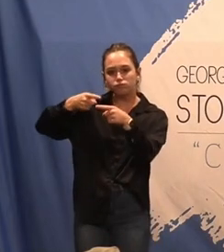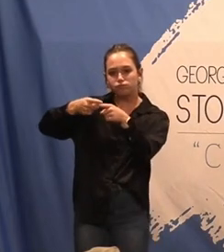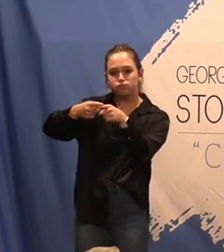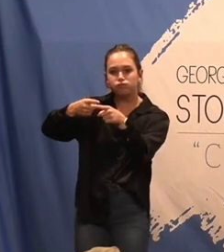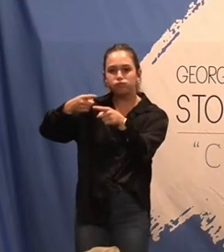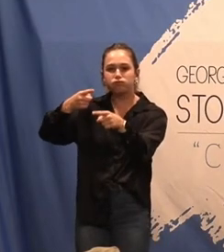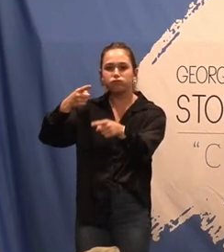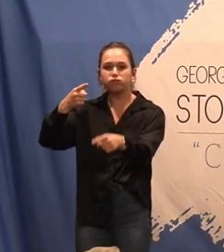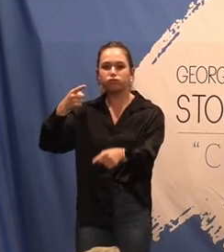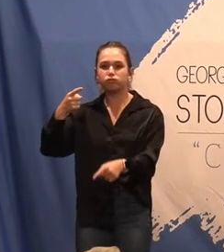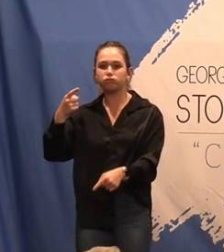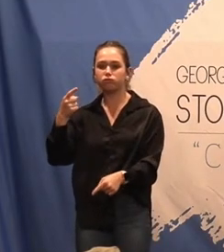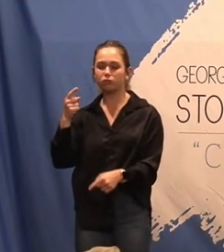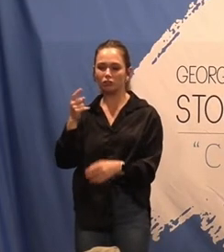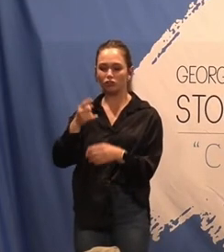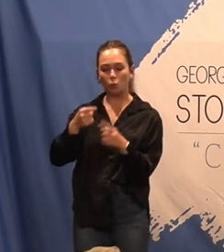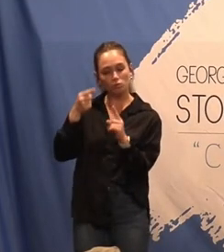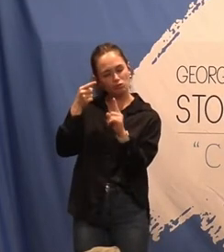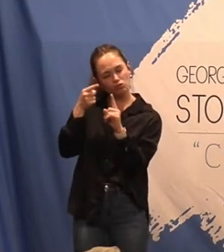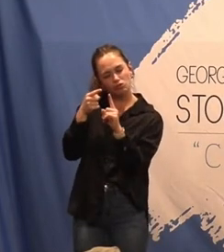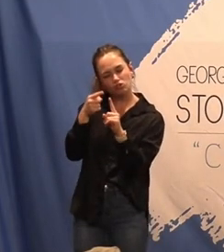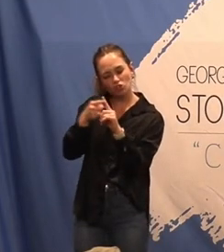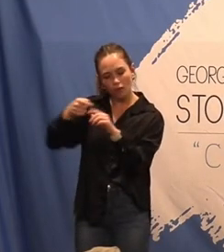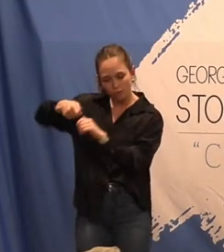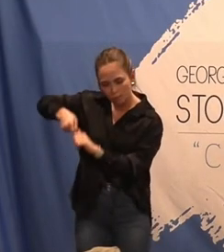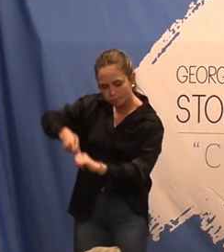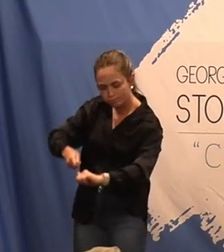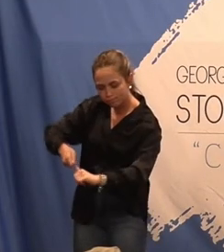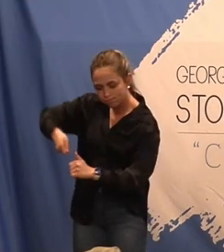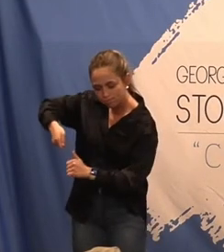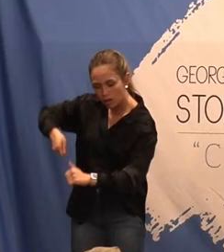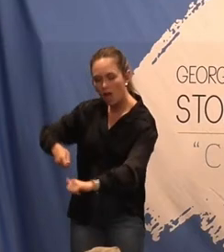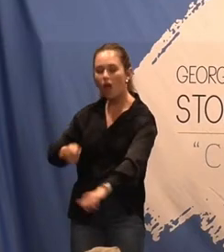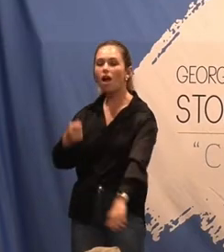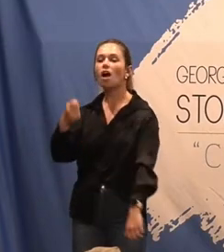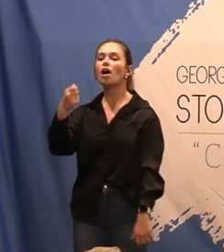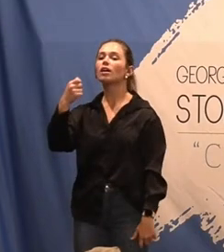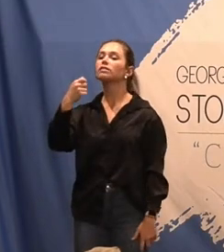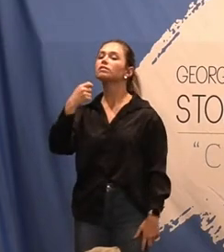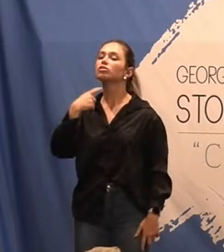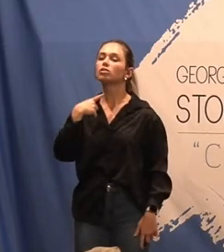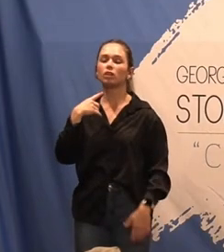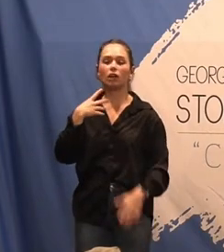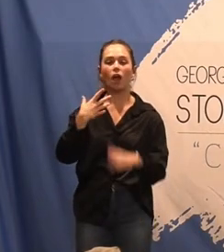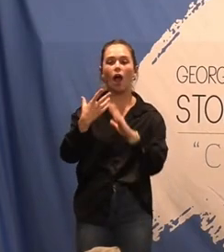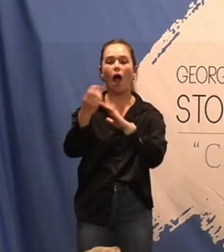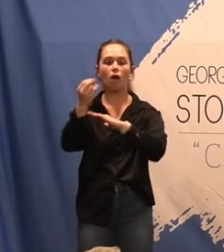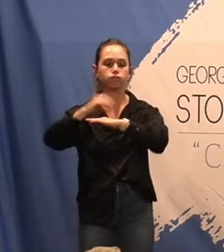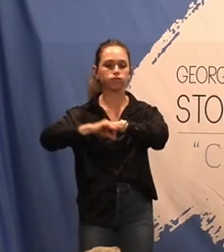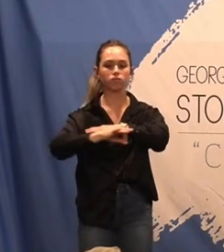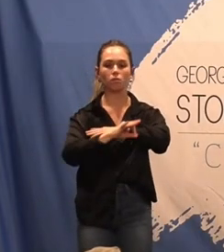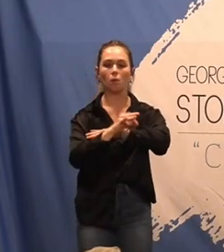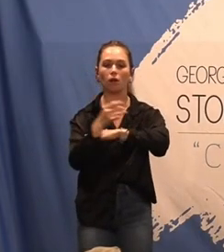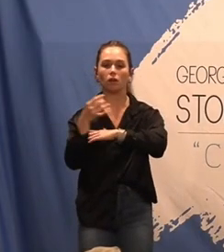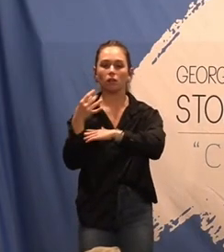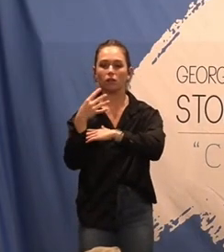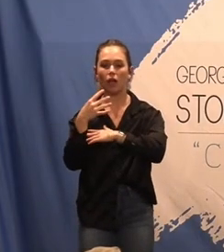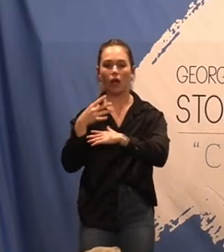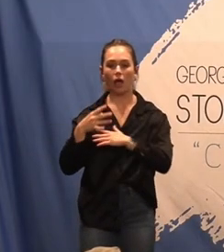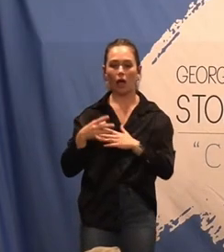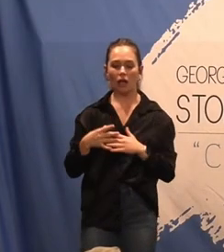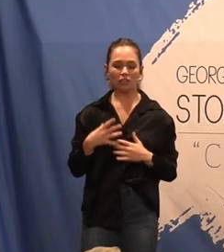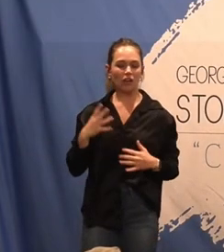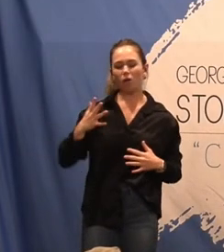misfortune, honed sharp on the grindstone of disaster, and she set out in the early dawn light. And at her